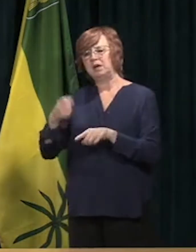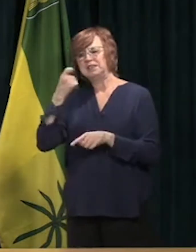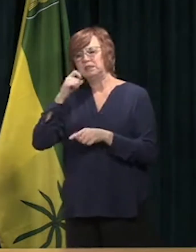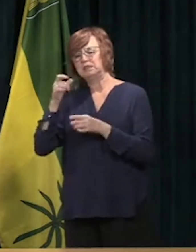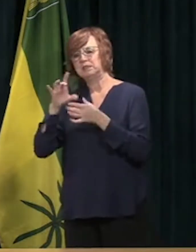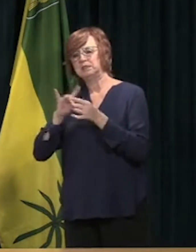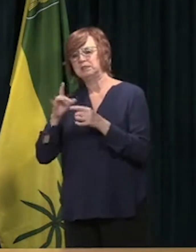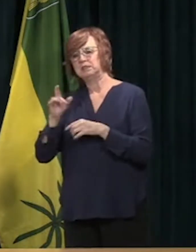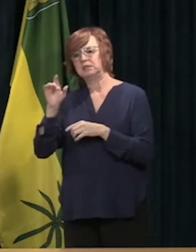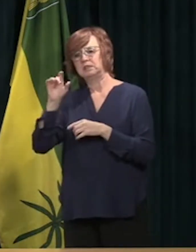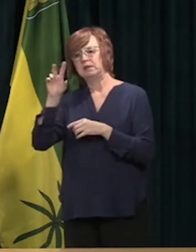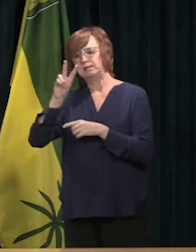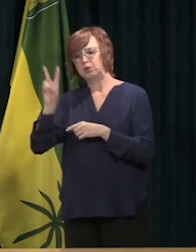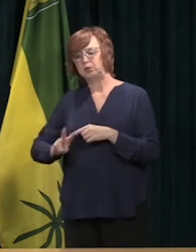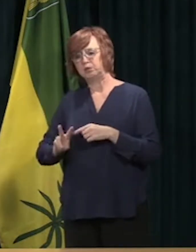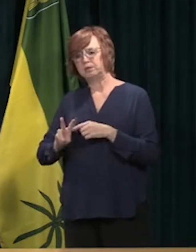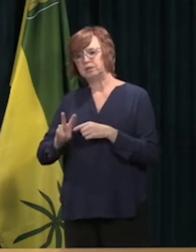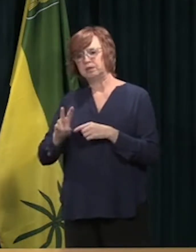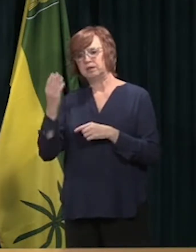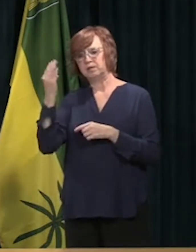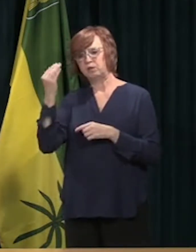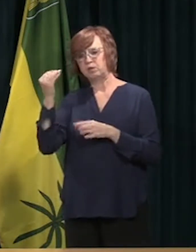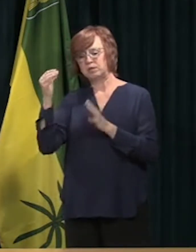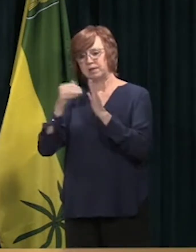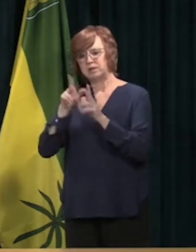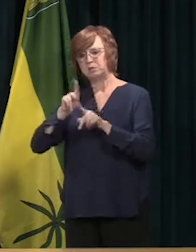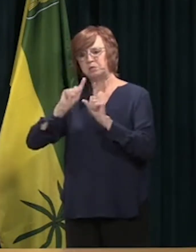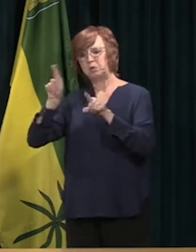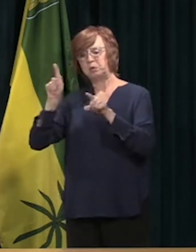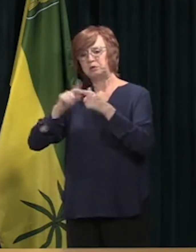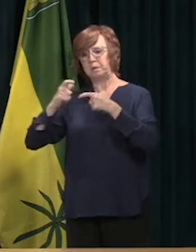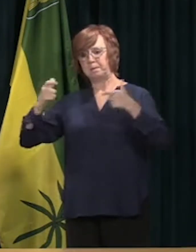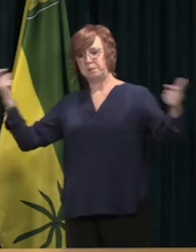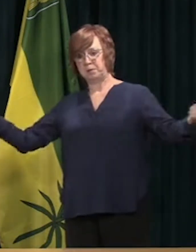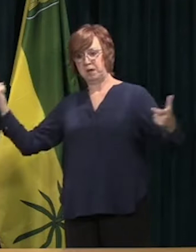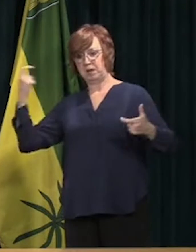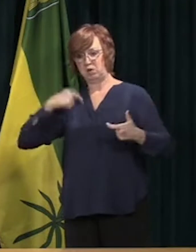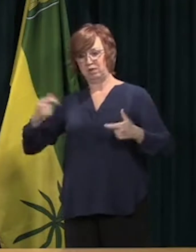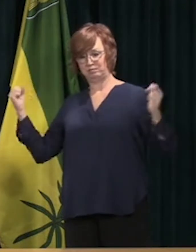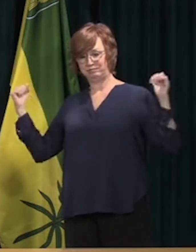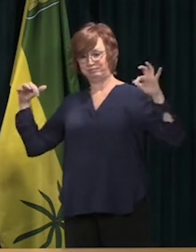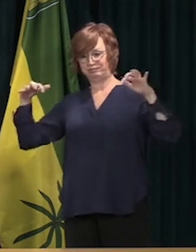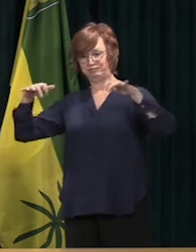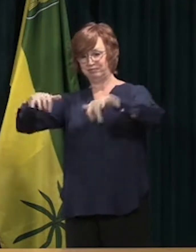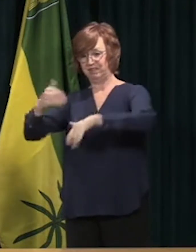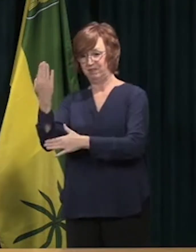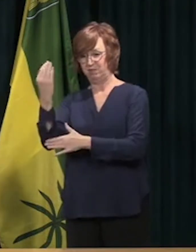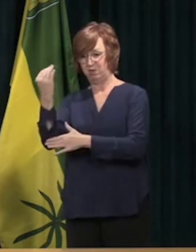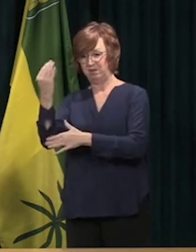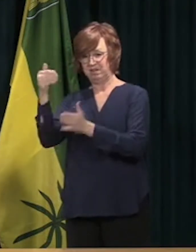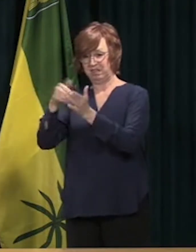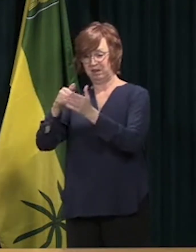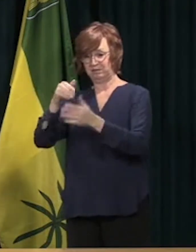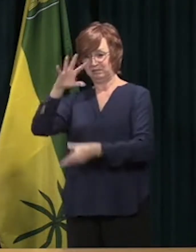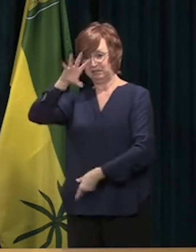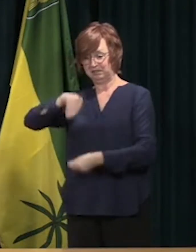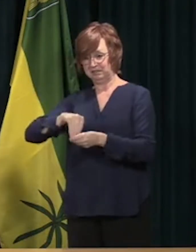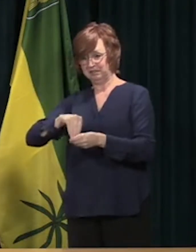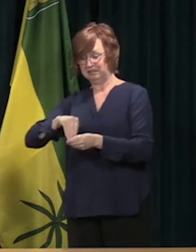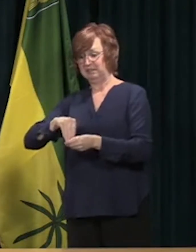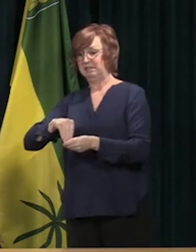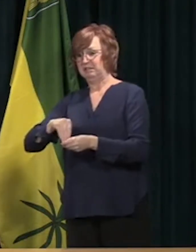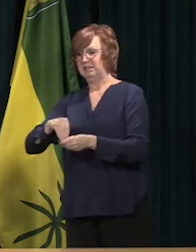where there was 14,000 people had attended a large conference. My understanding at this point is that there was an event in